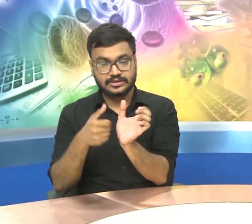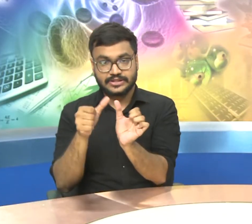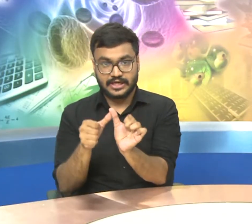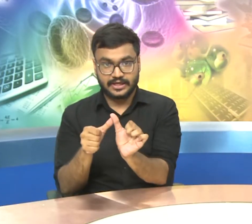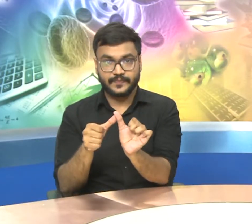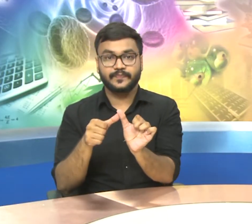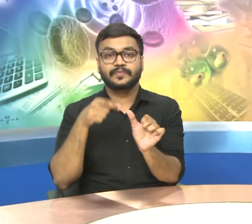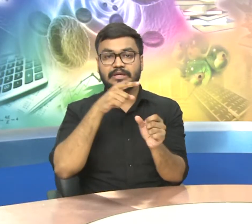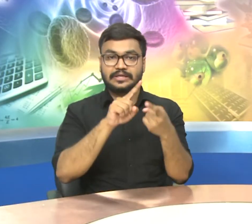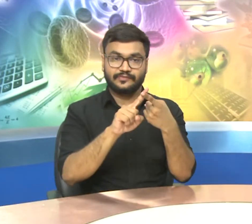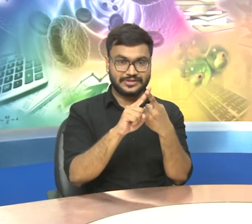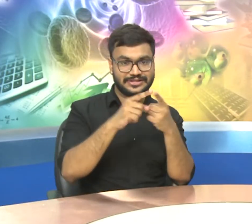Althrox,